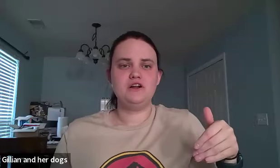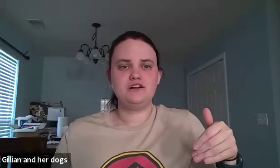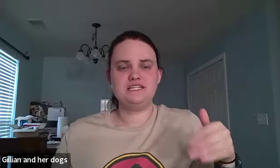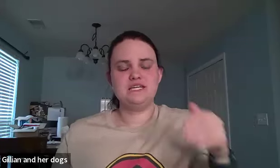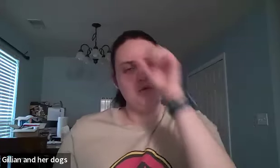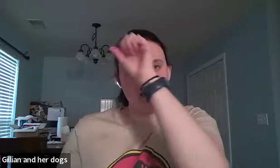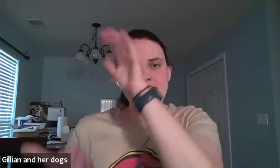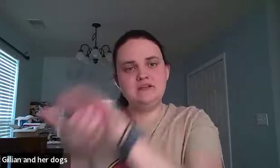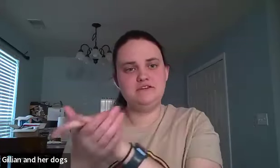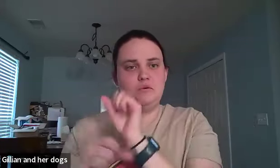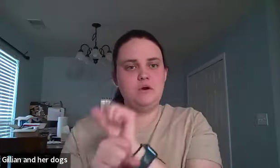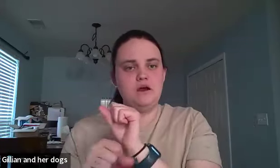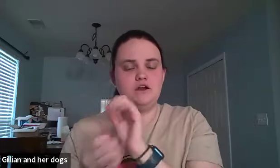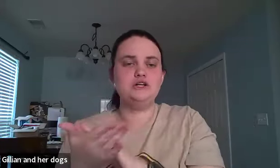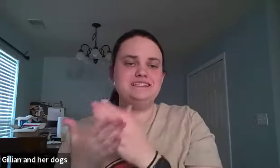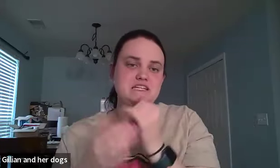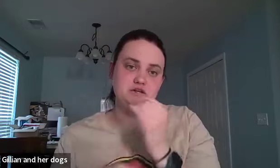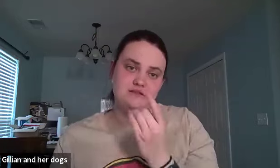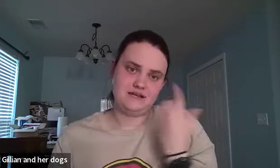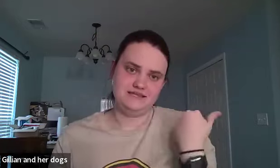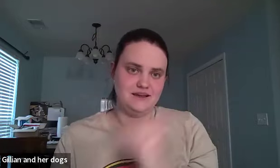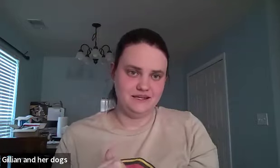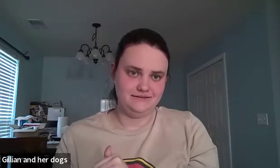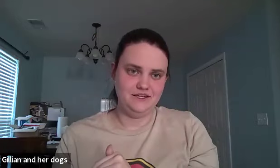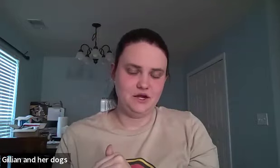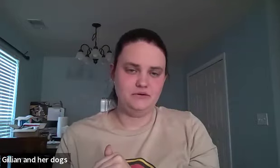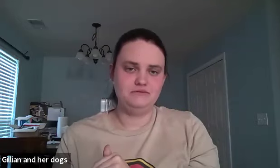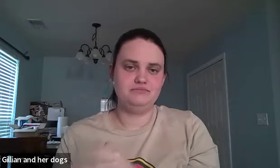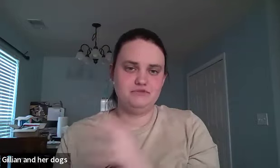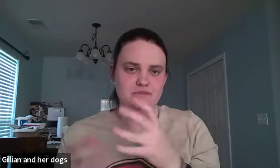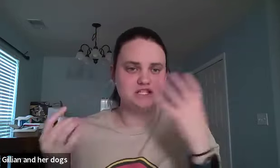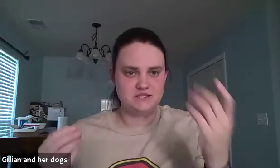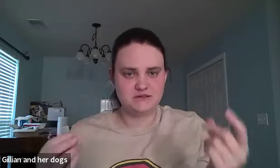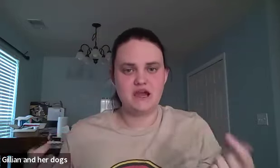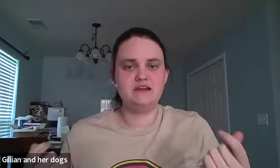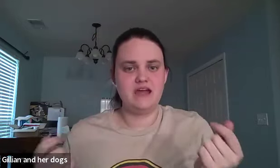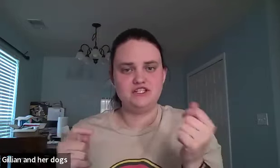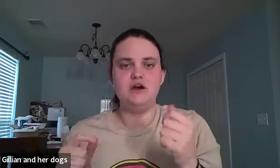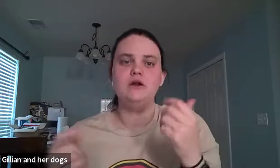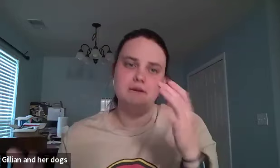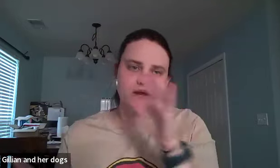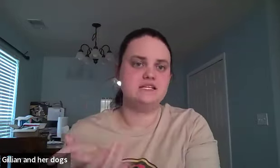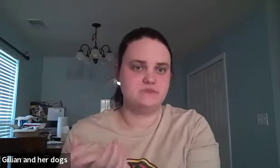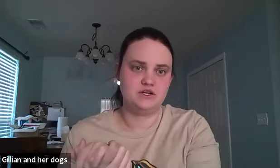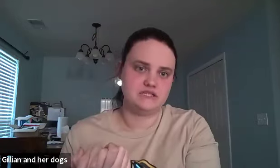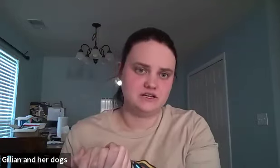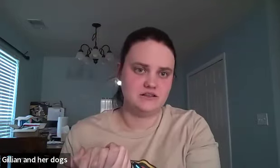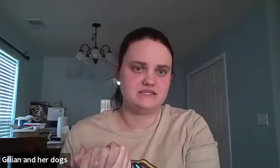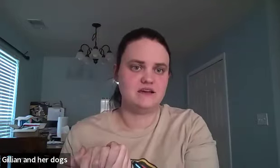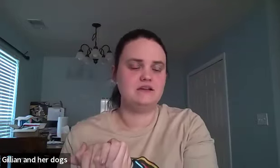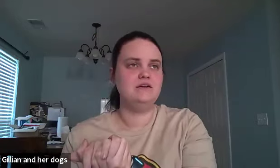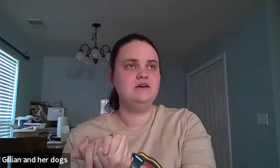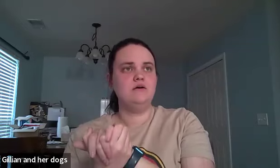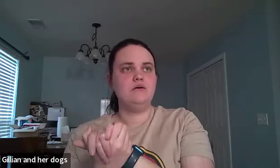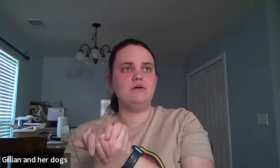You're not going to say, well, my belief cooked dinner last night. Pretty much it's kind of catching on, okay, my husband cooked dinner last night,